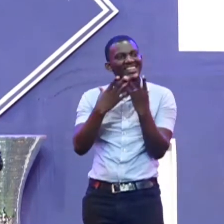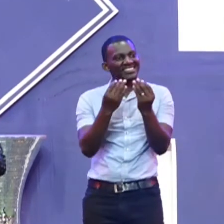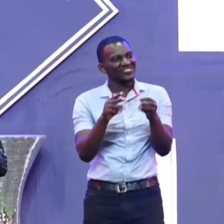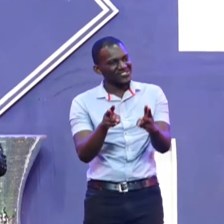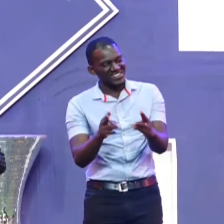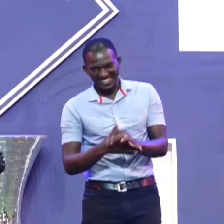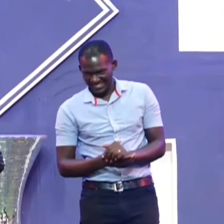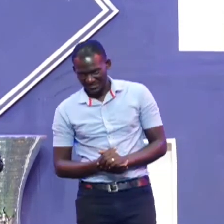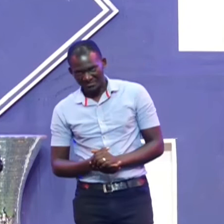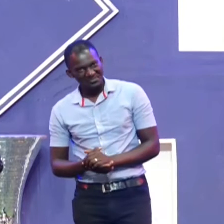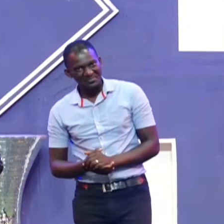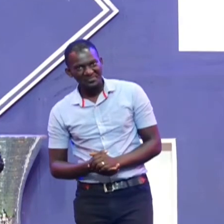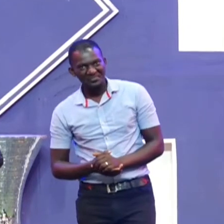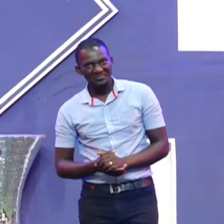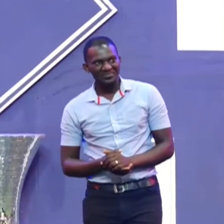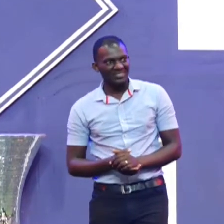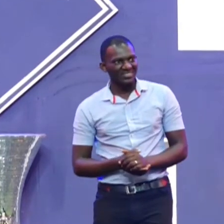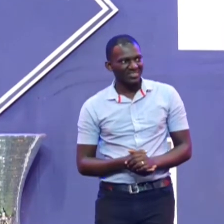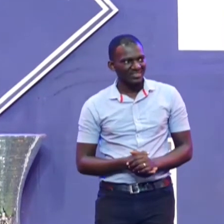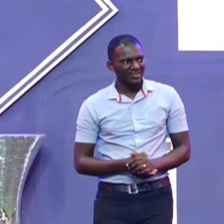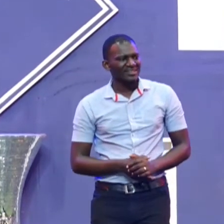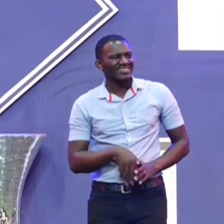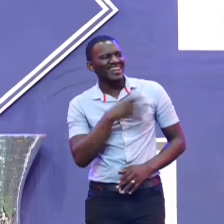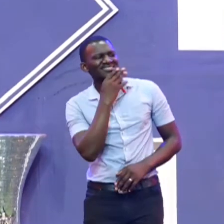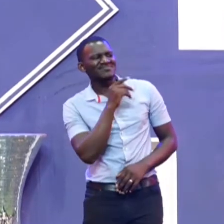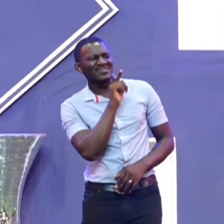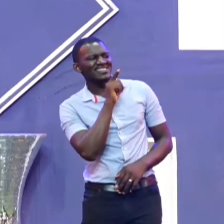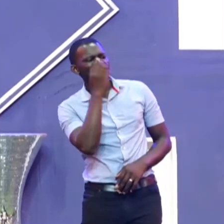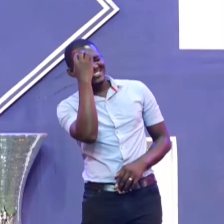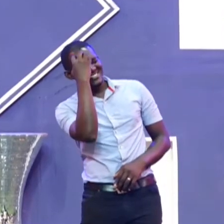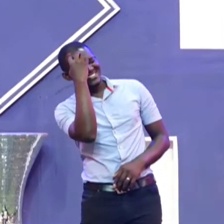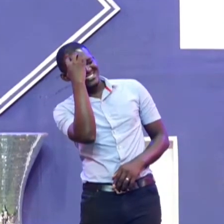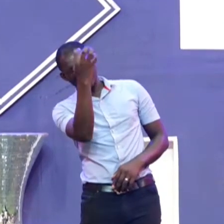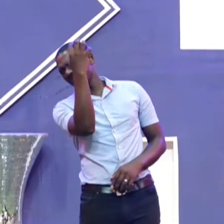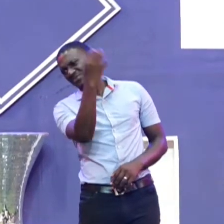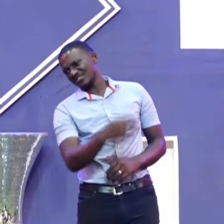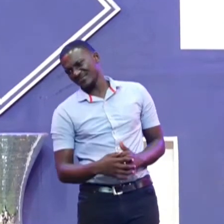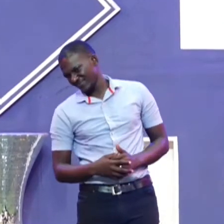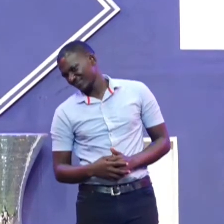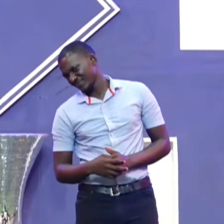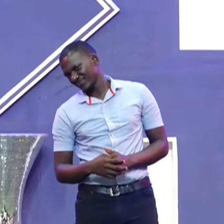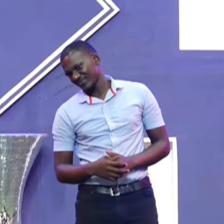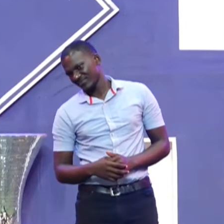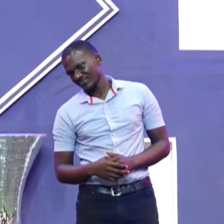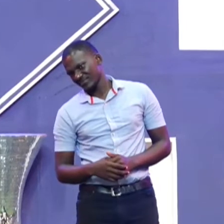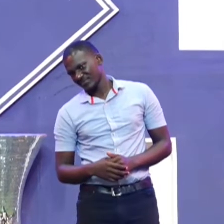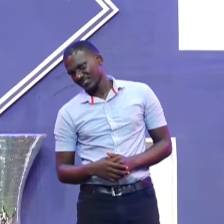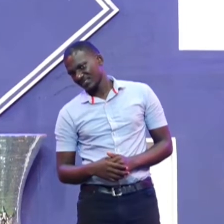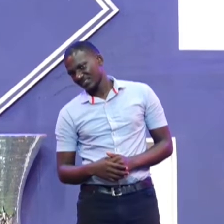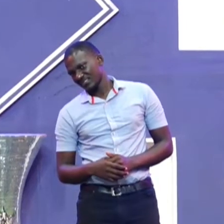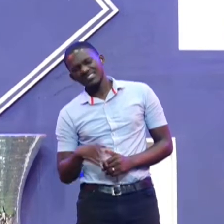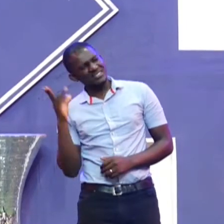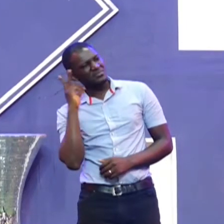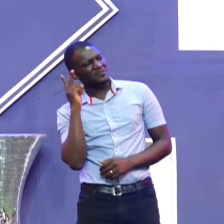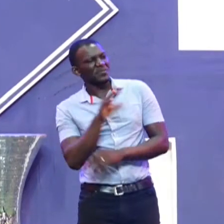other words, omwami oyo alina fujjo. That husband is so much a wise man. Tawulira. He